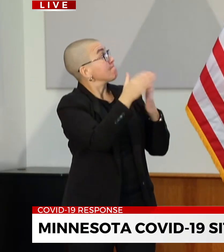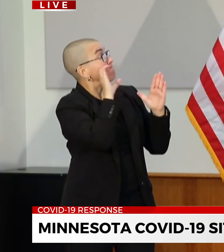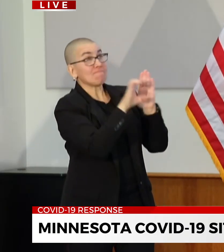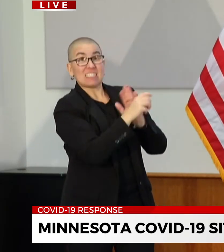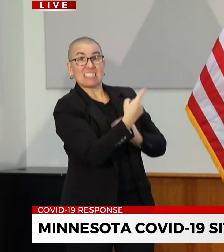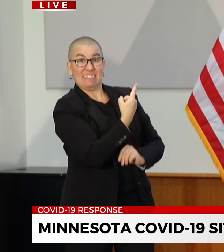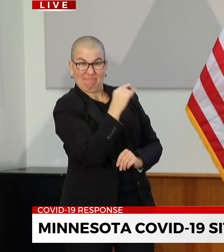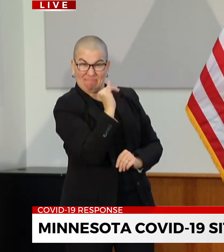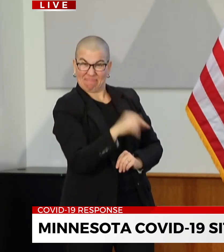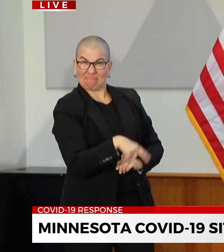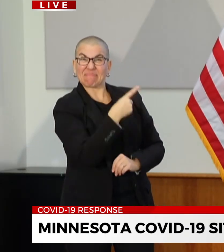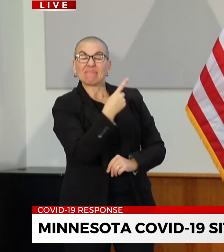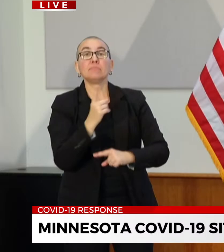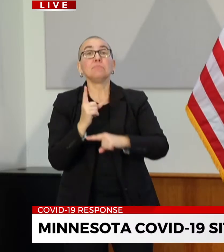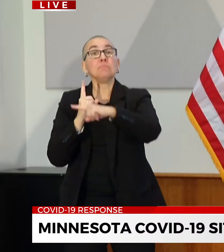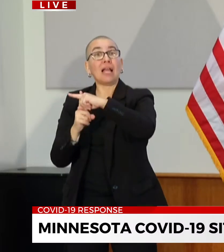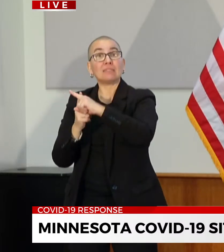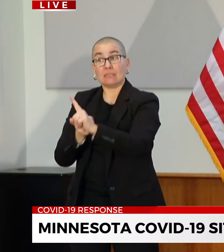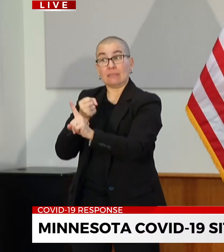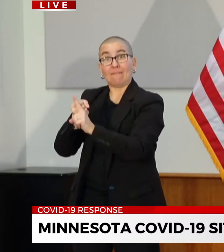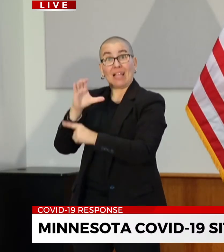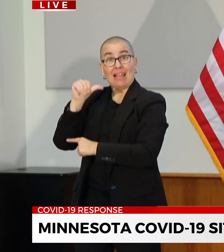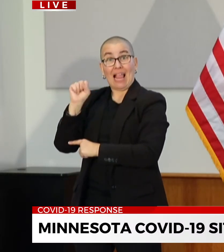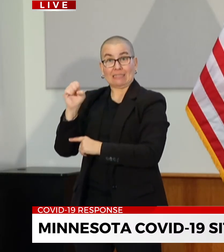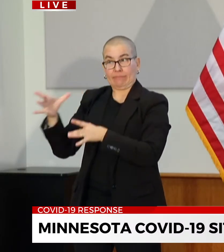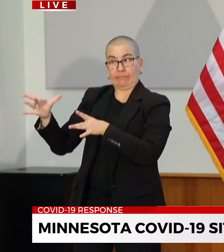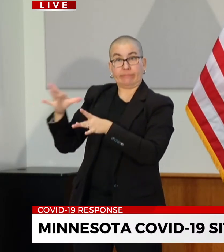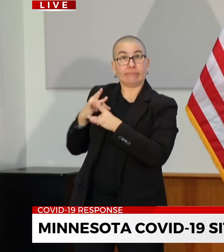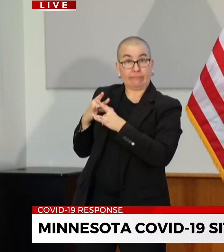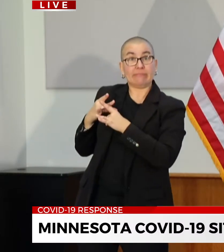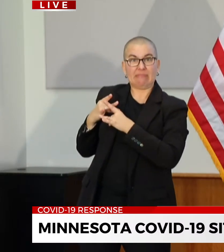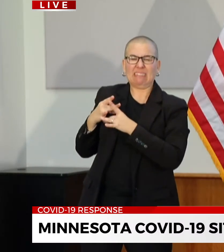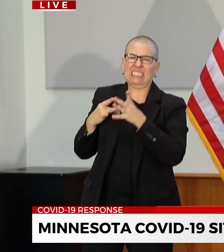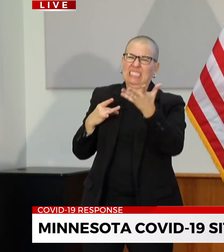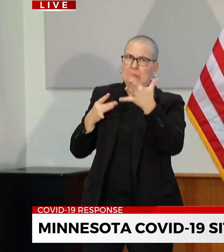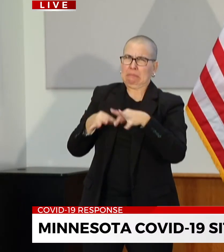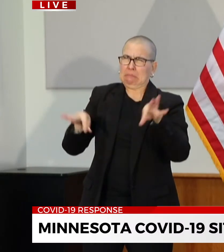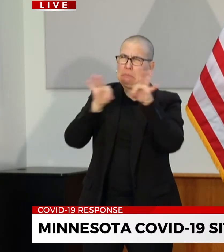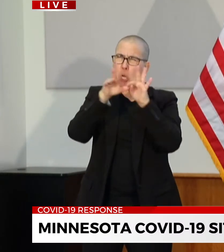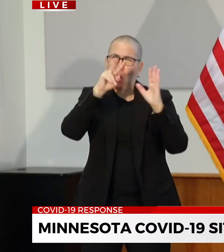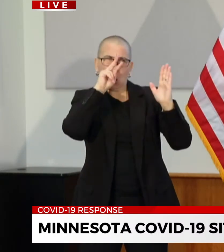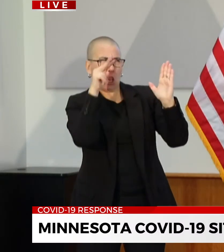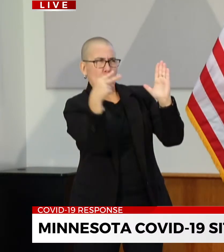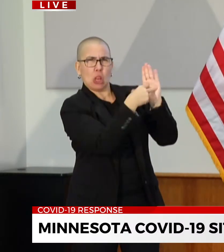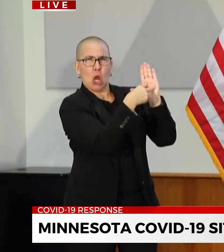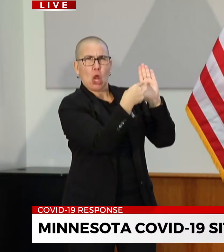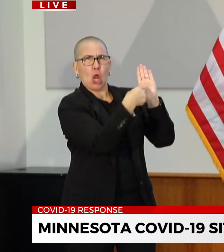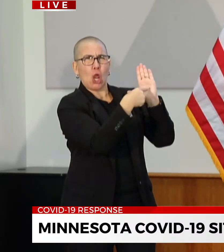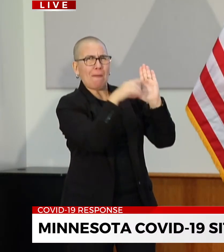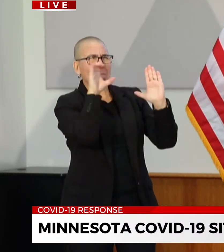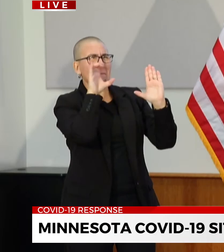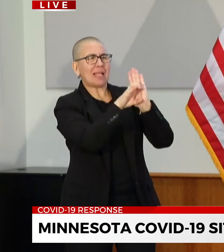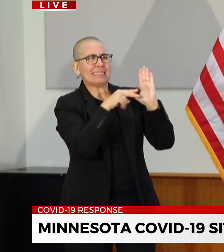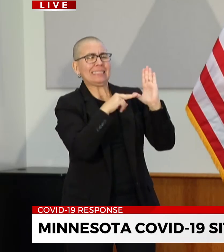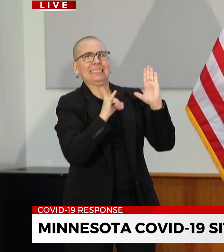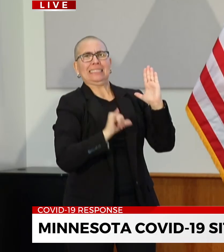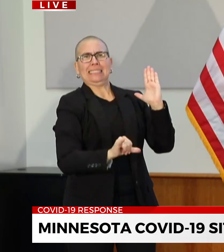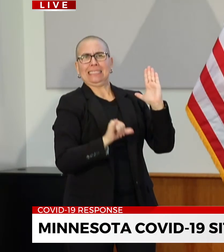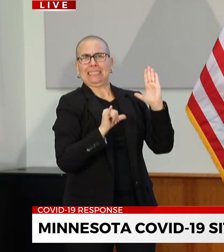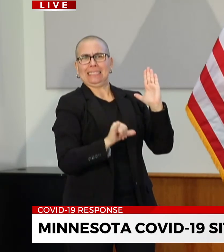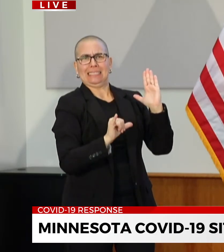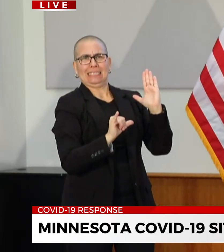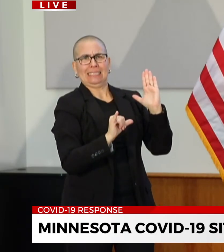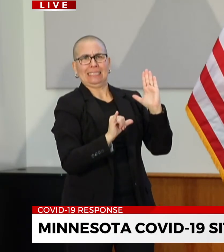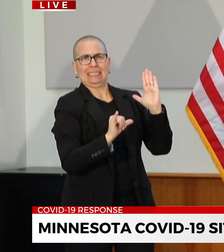rate, and this again is one of the most critical measures that we track. We're not just finding more cases because we're testing